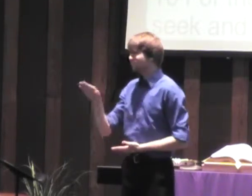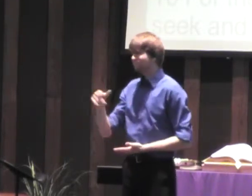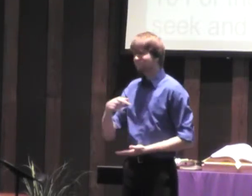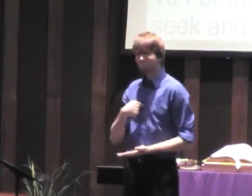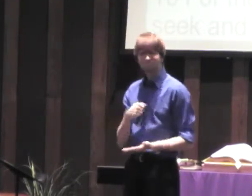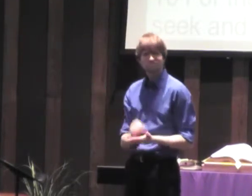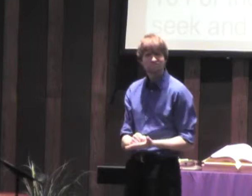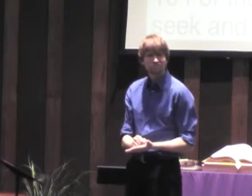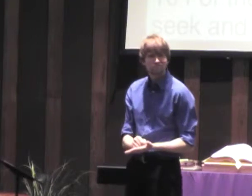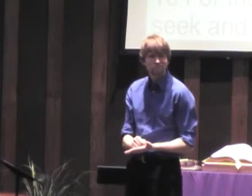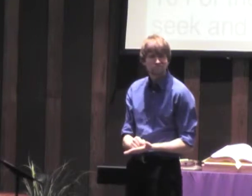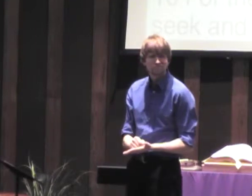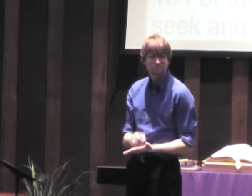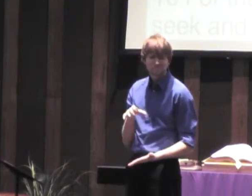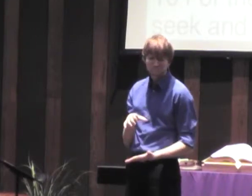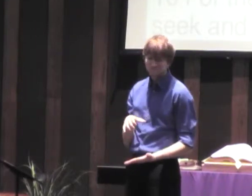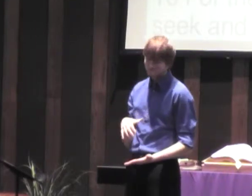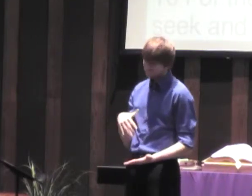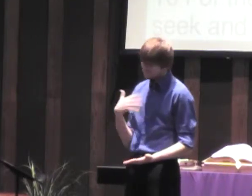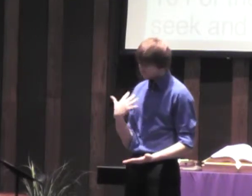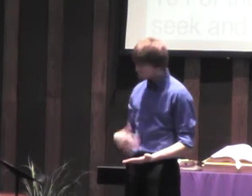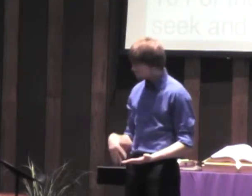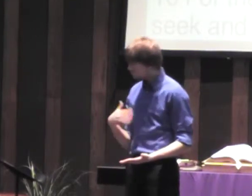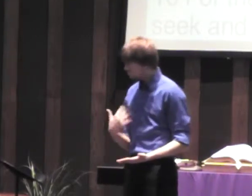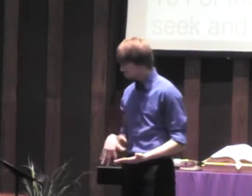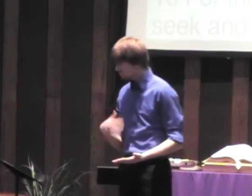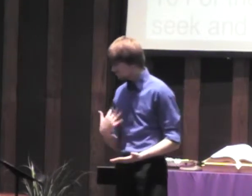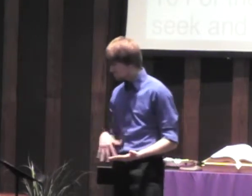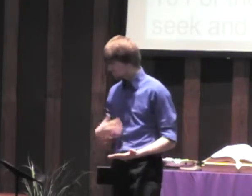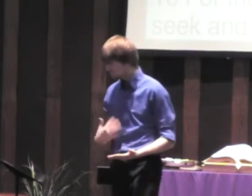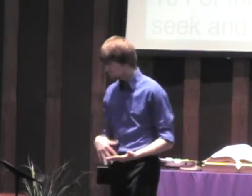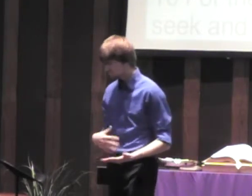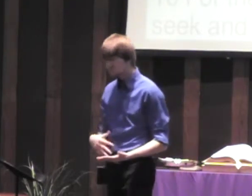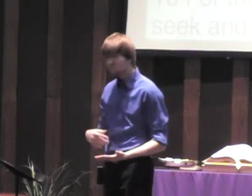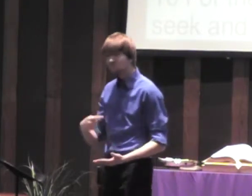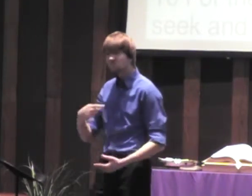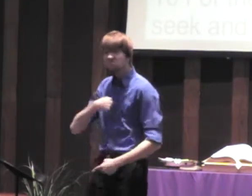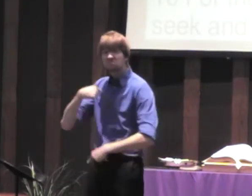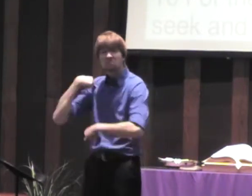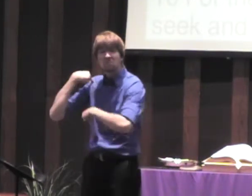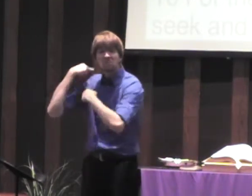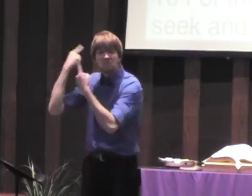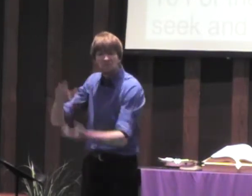And I can do this because of an excess of wealth.